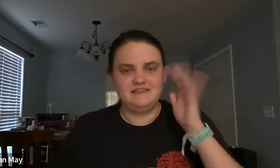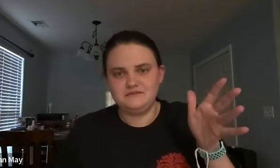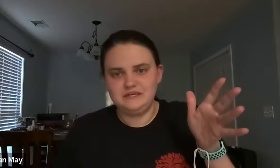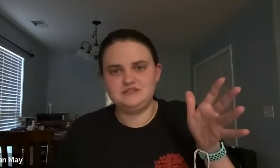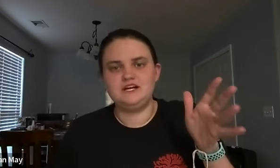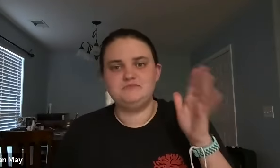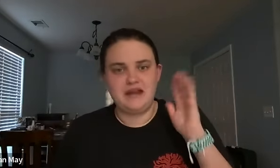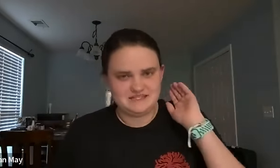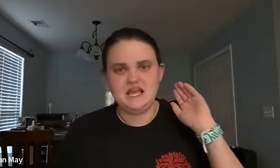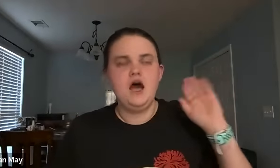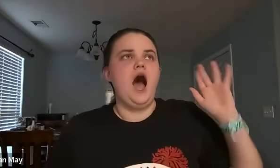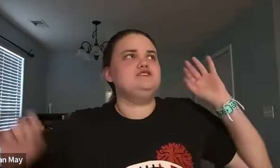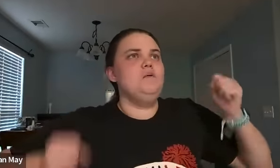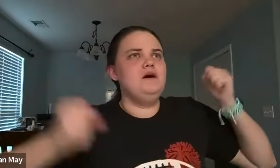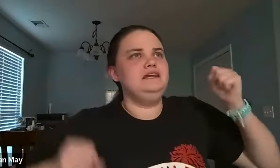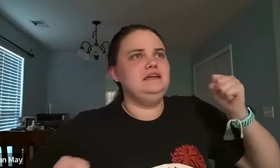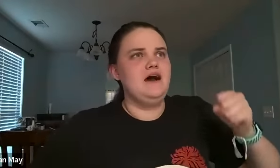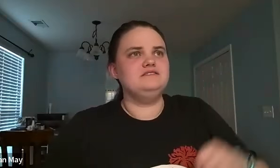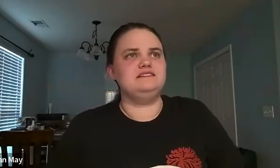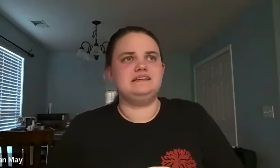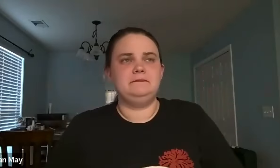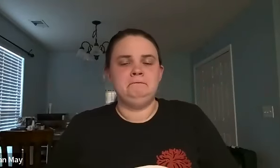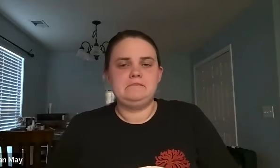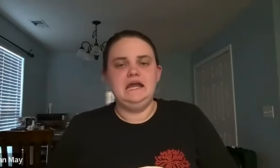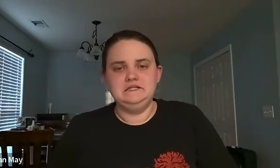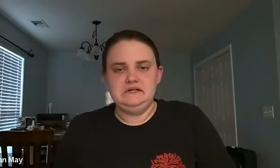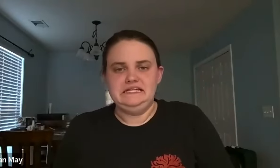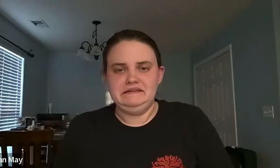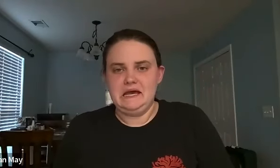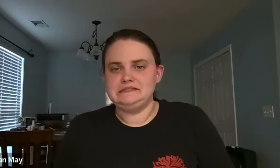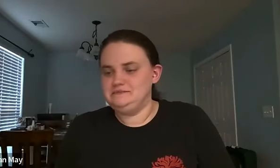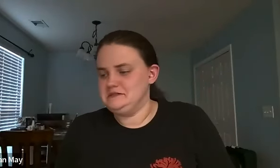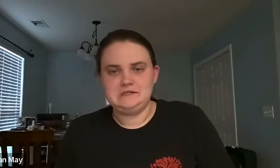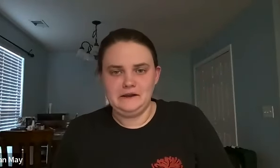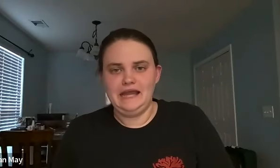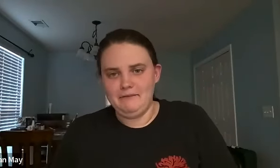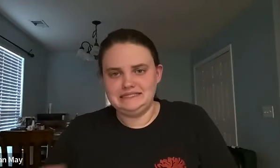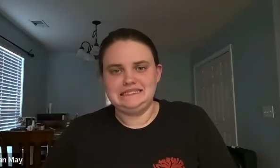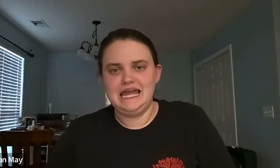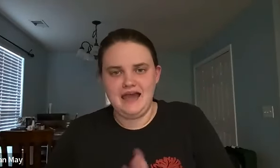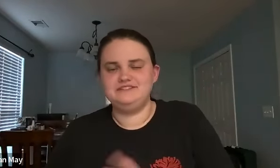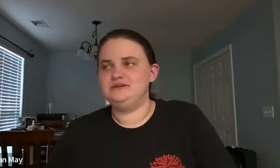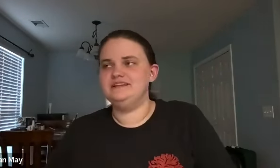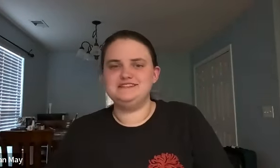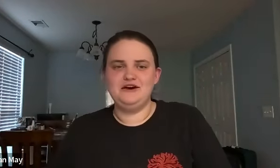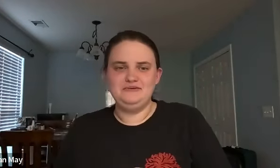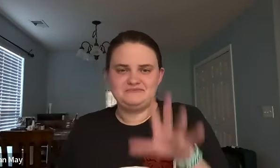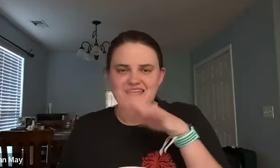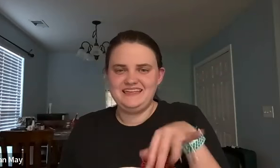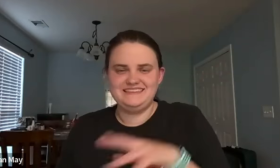loved meat too much, but I was like, I don't want to eat cows. And I was like, I do want to eat the cows. I'm so sorry. I have to. And so